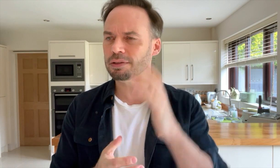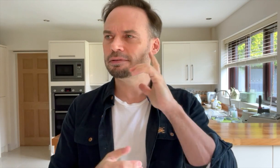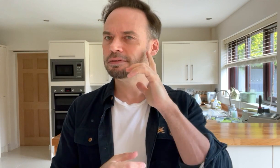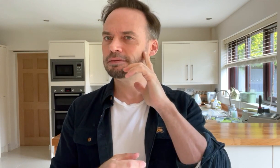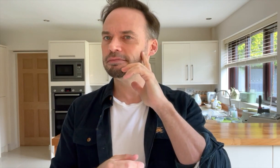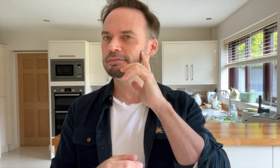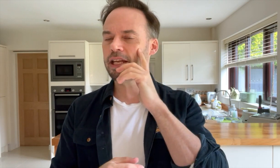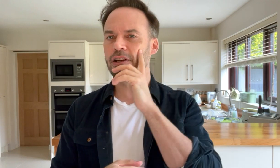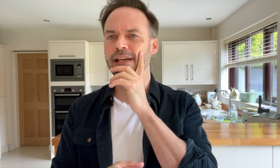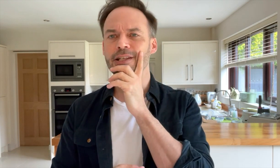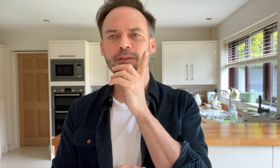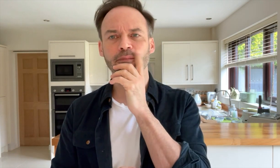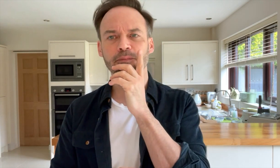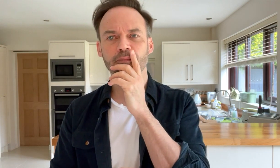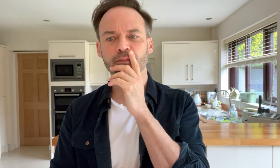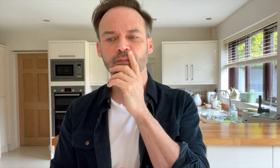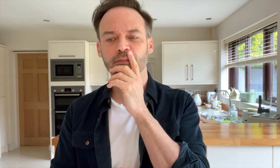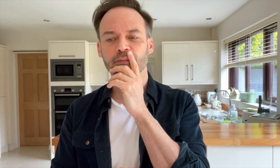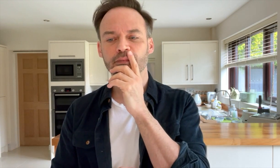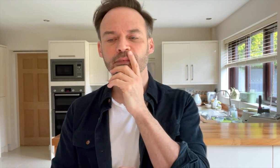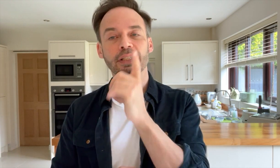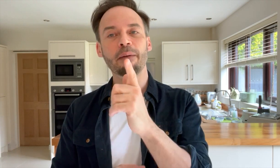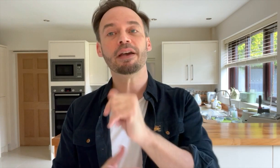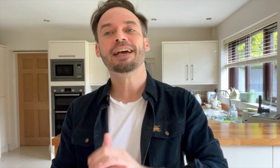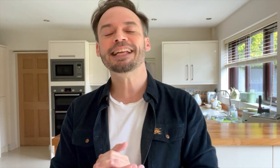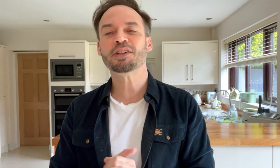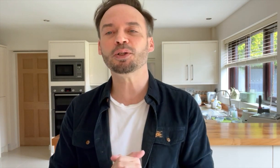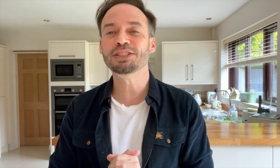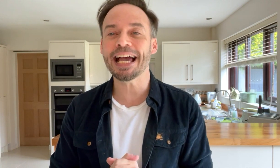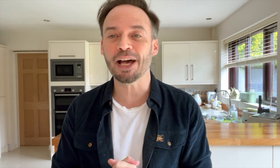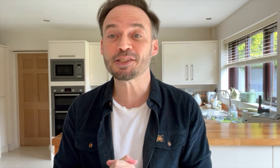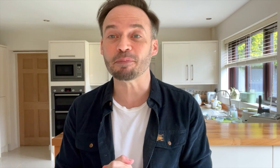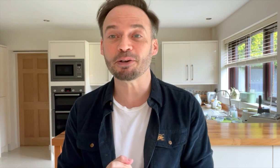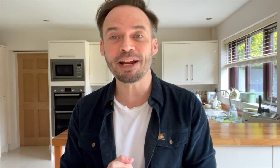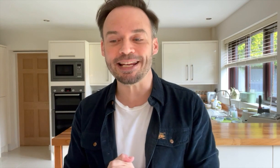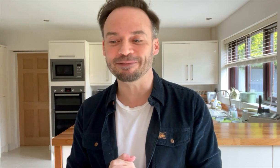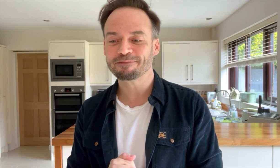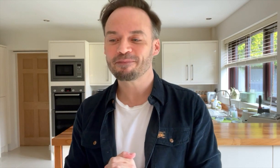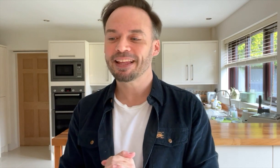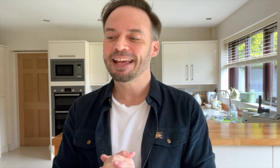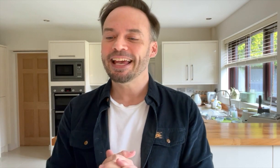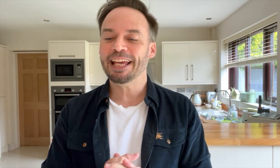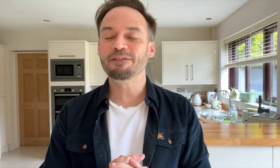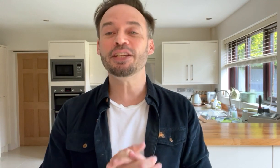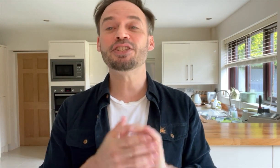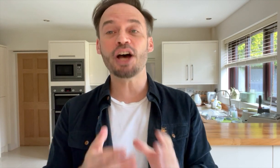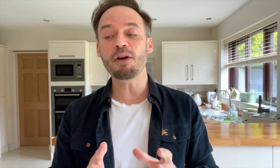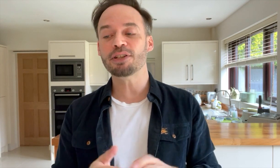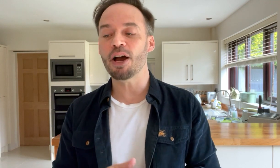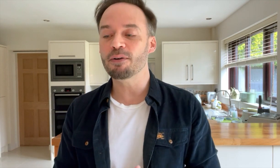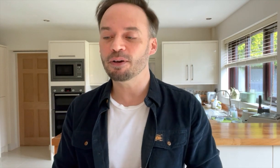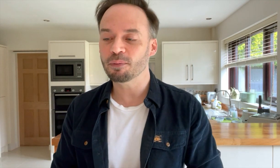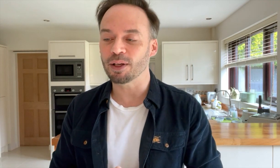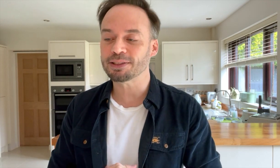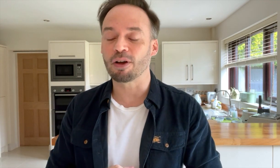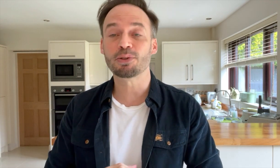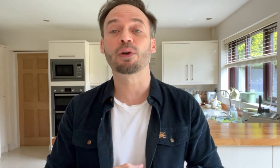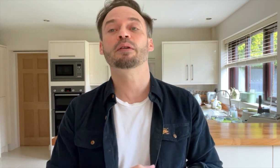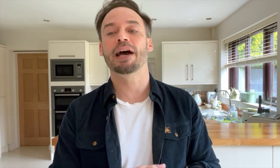any ideas yep it's called yellow submarine if you don't know what song i'm talking about